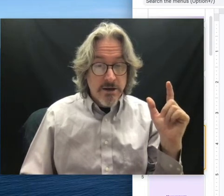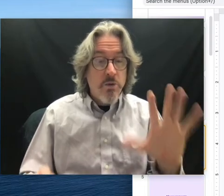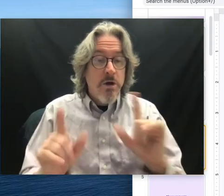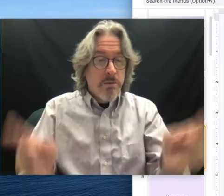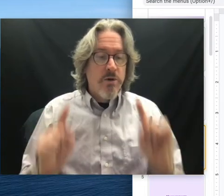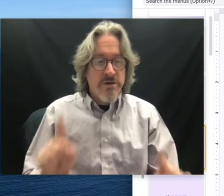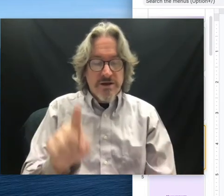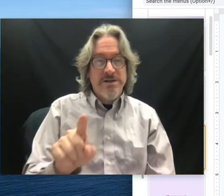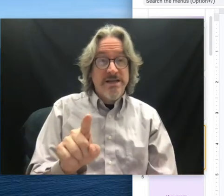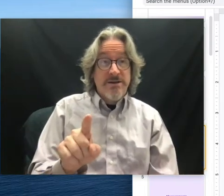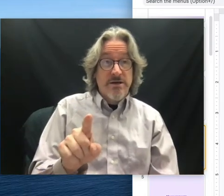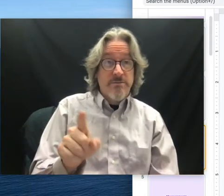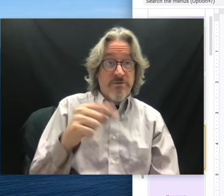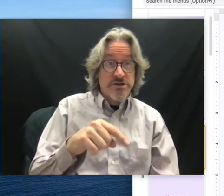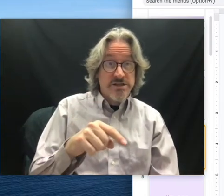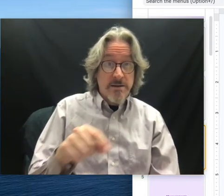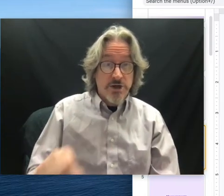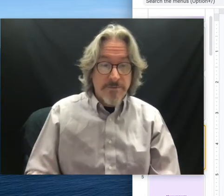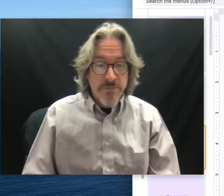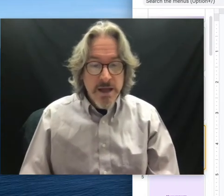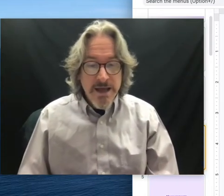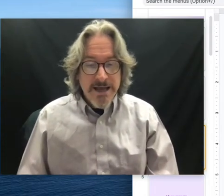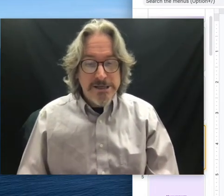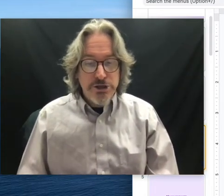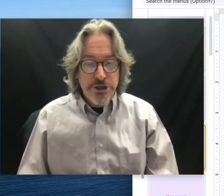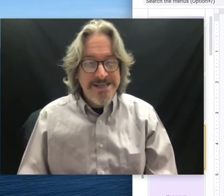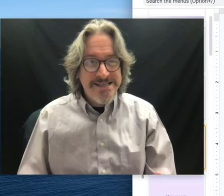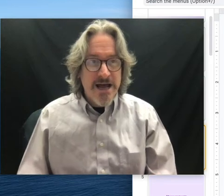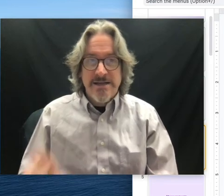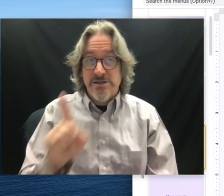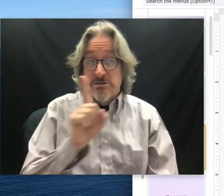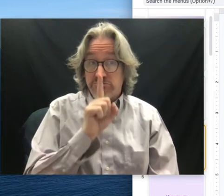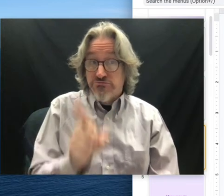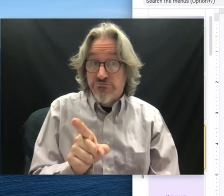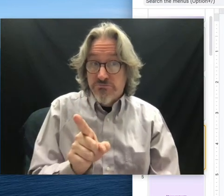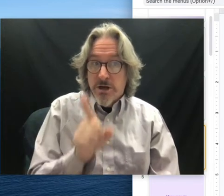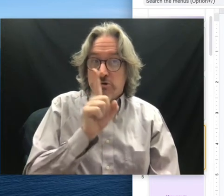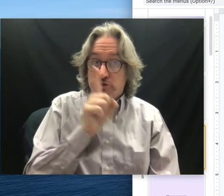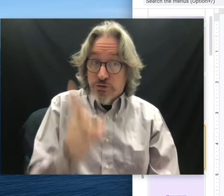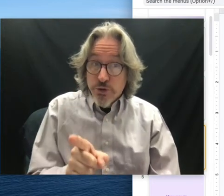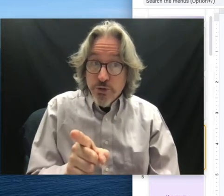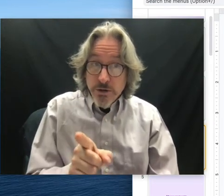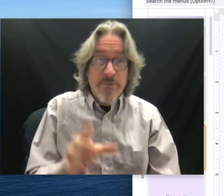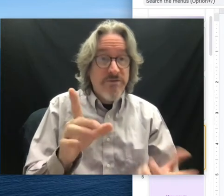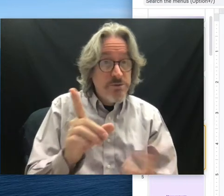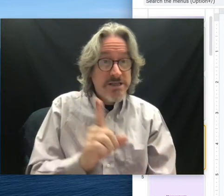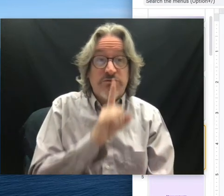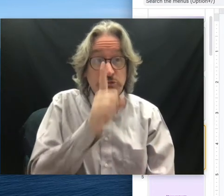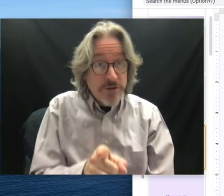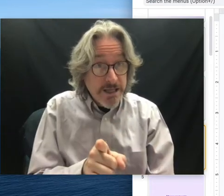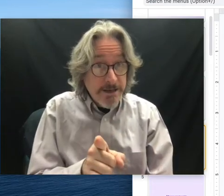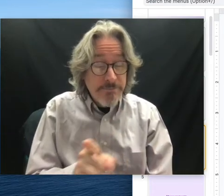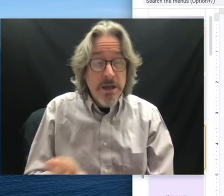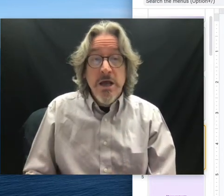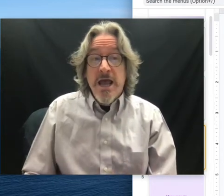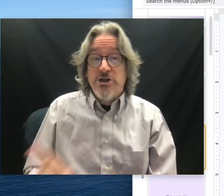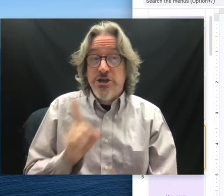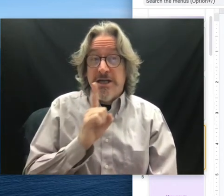adding... Oh, one other thing I want to say about the first snapshot is she signs true, and we've used this for